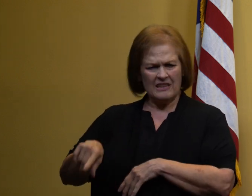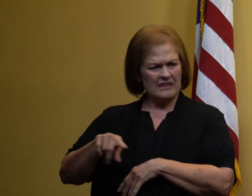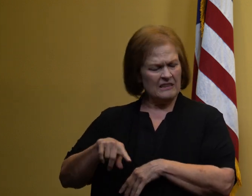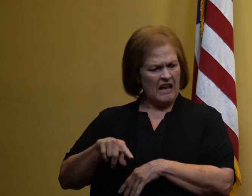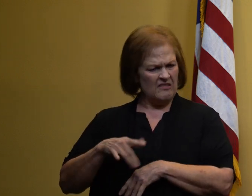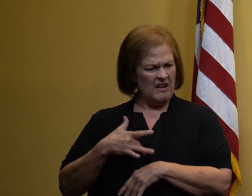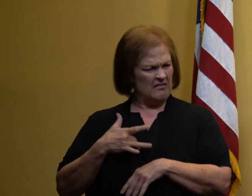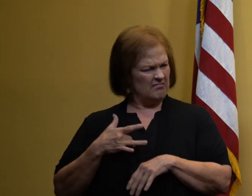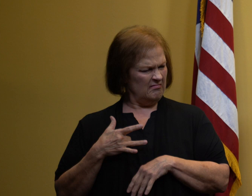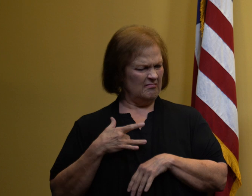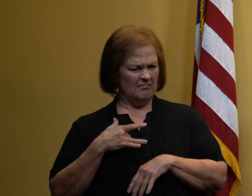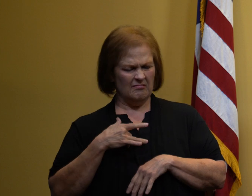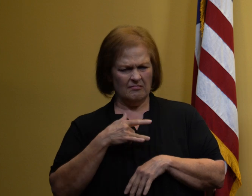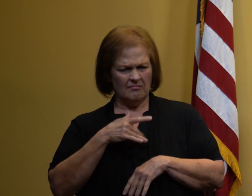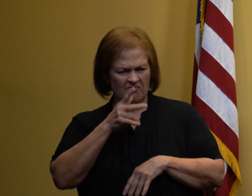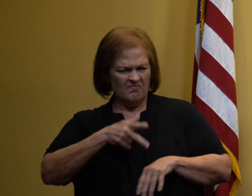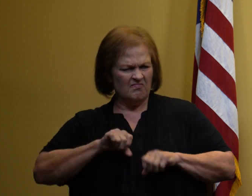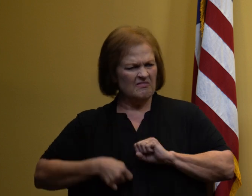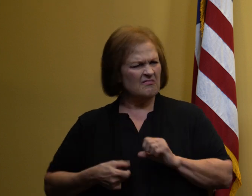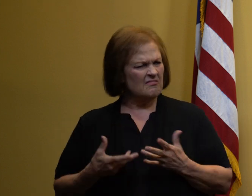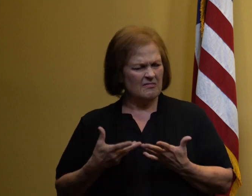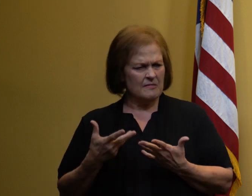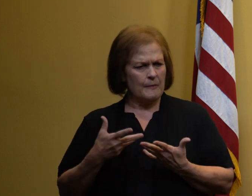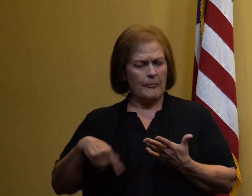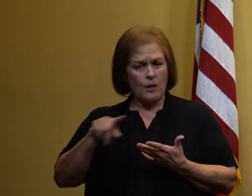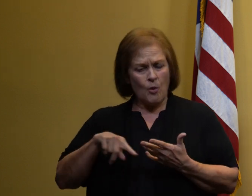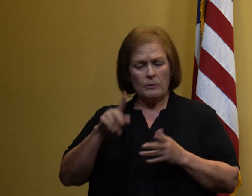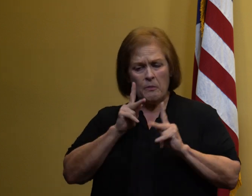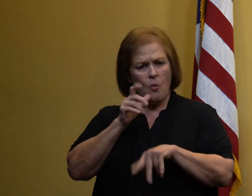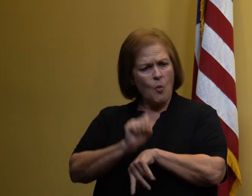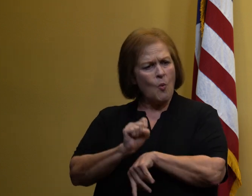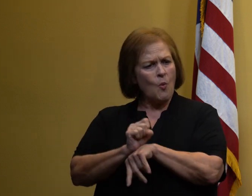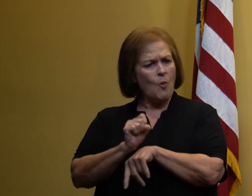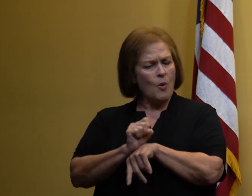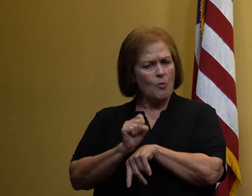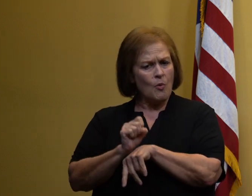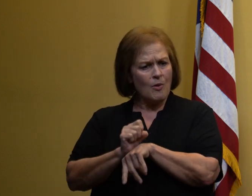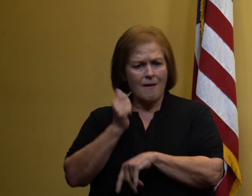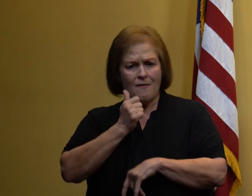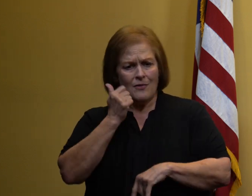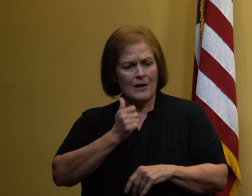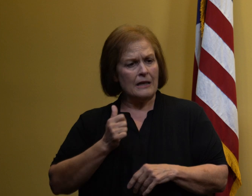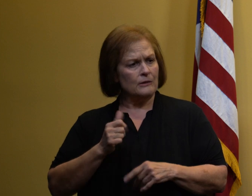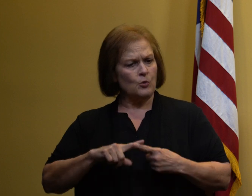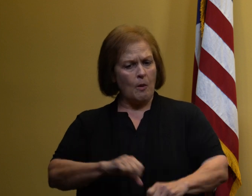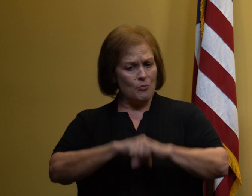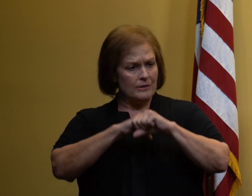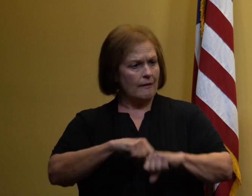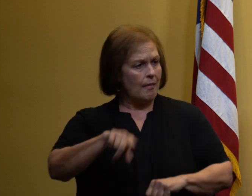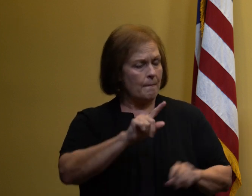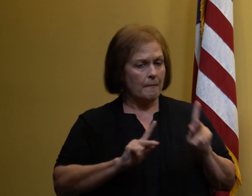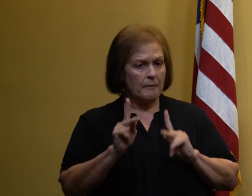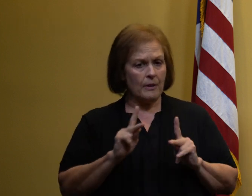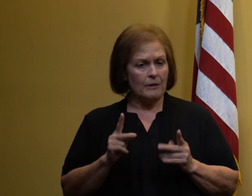people, our residents, even the men and women who step up to answer the call to protect and serve.